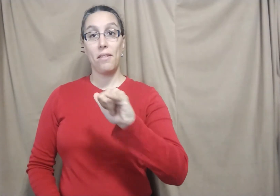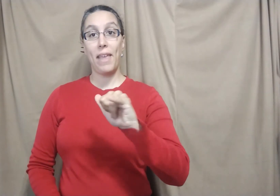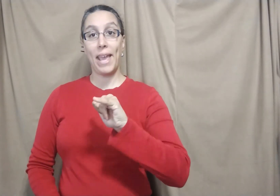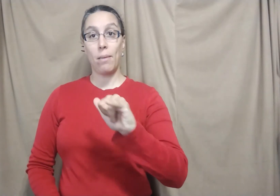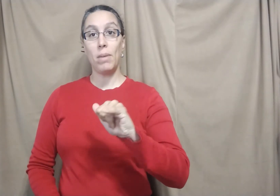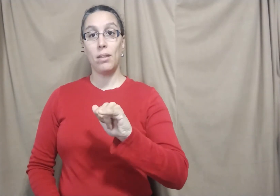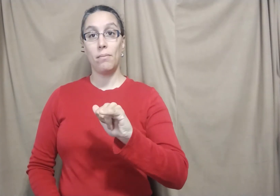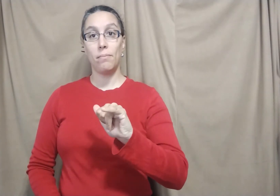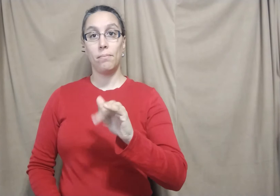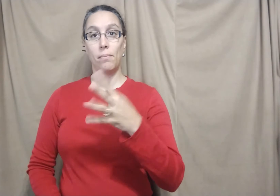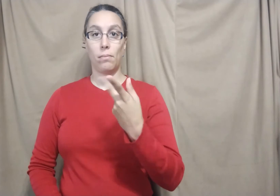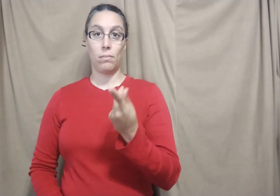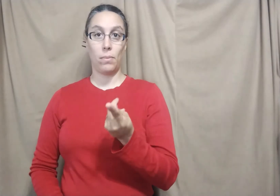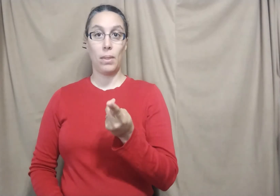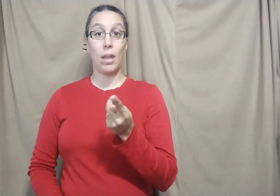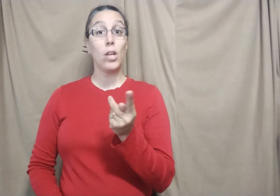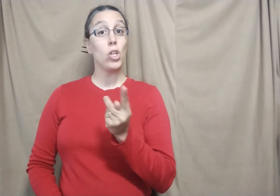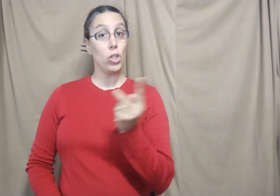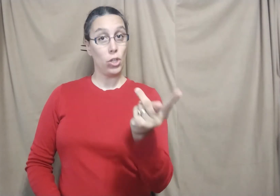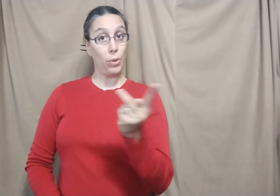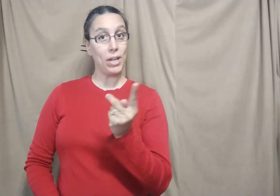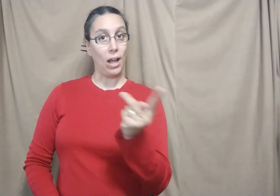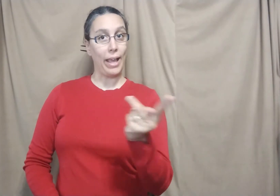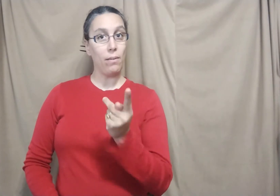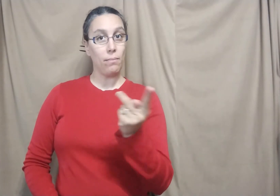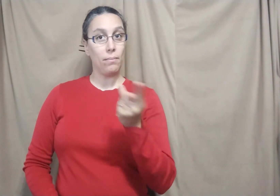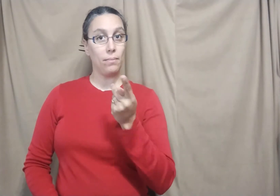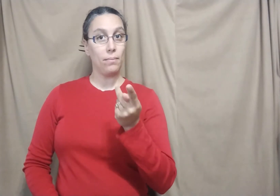same, you and I,